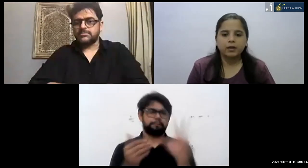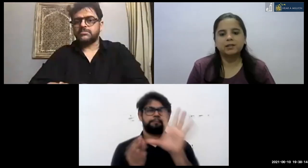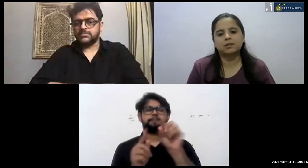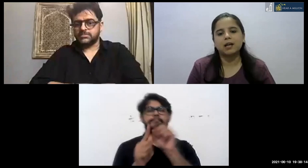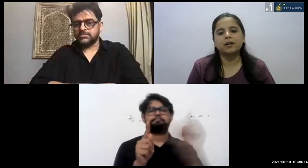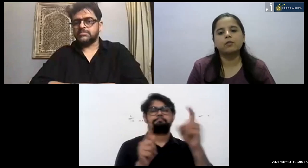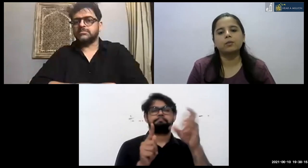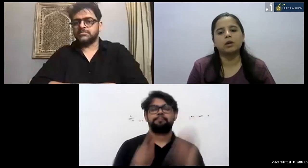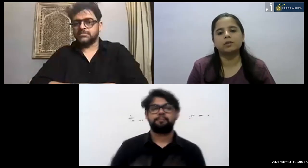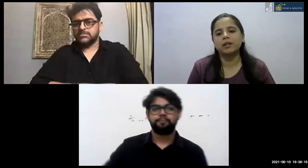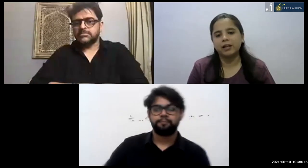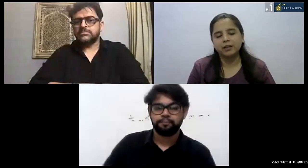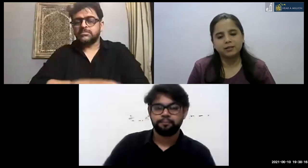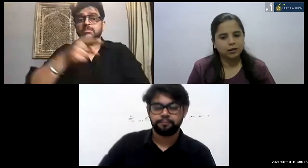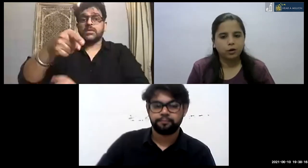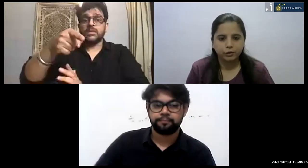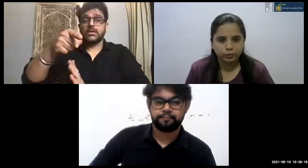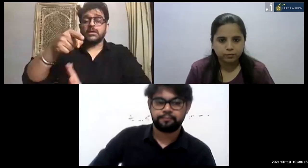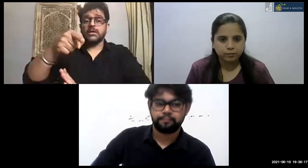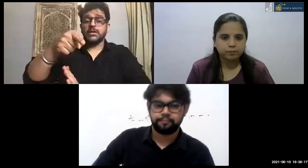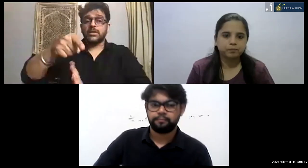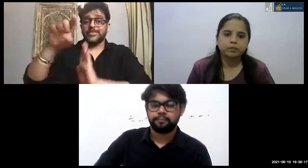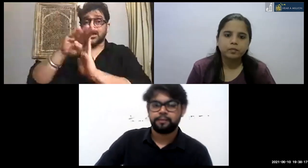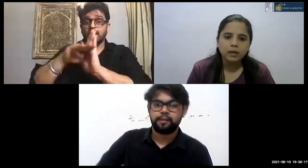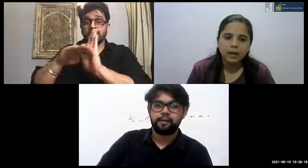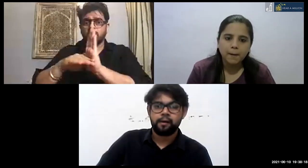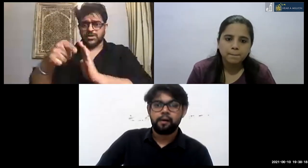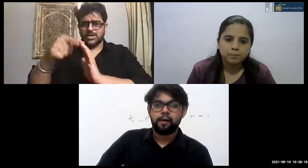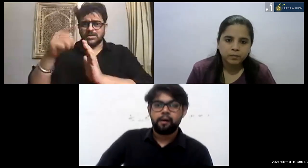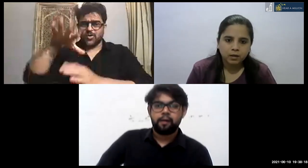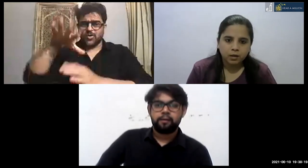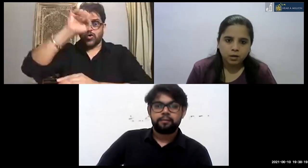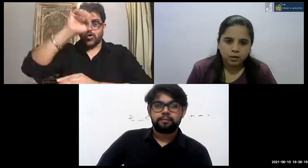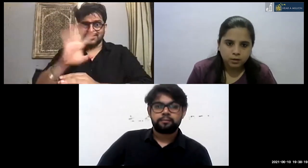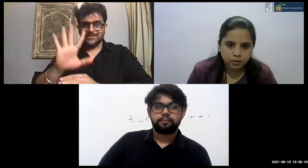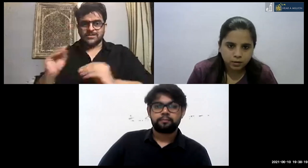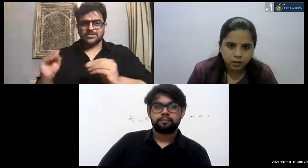have. It started from 2018 and still continue.